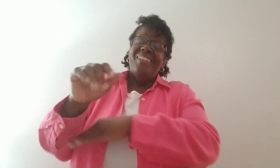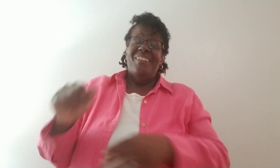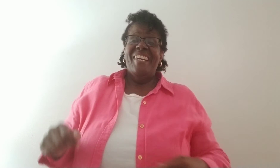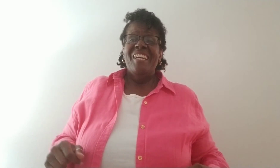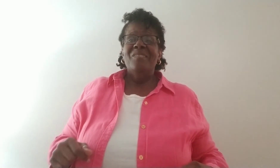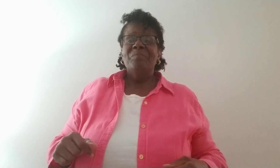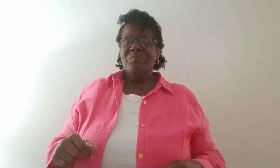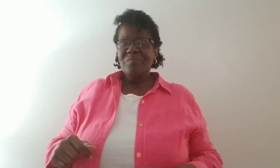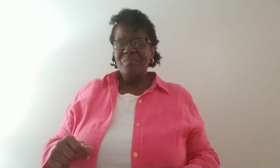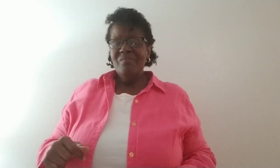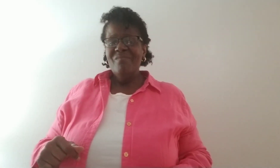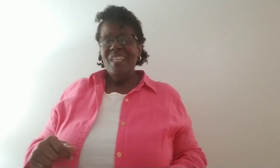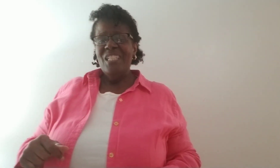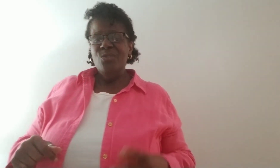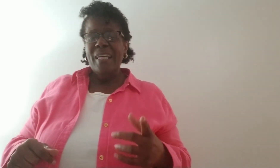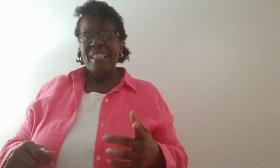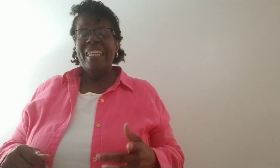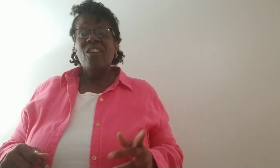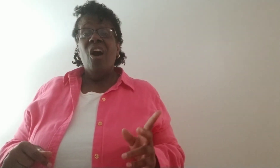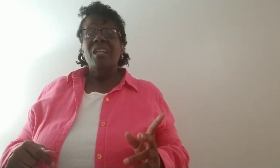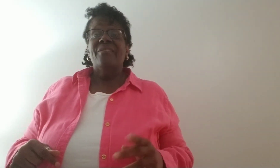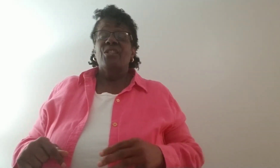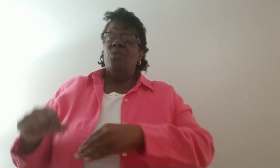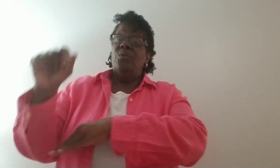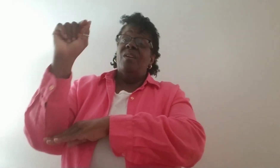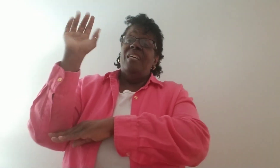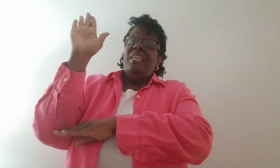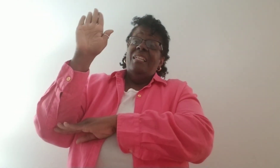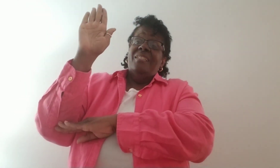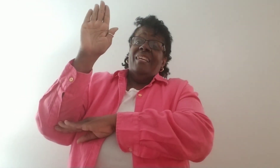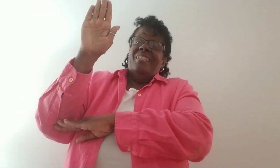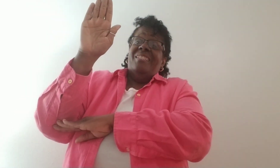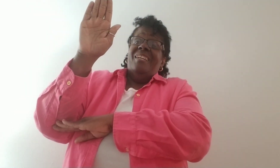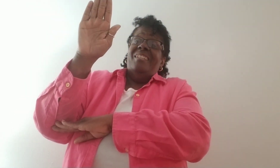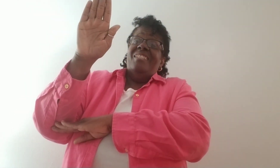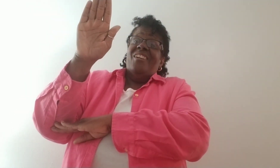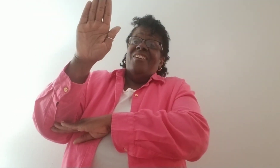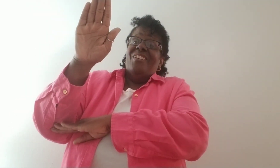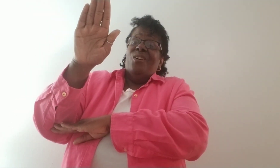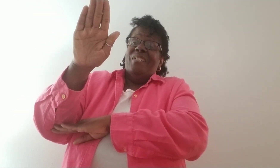Okay? Let's do that again. All afternoon. It's like the sun is starting to go down.